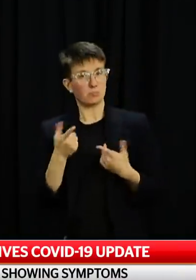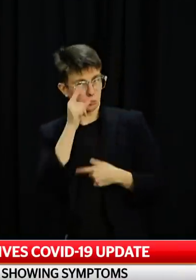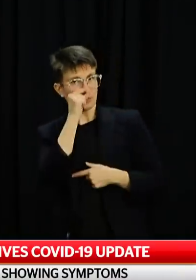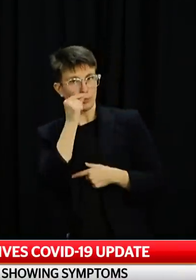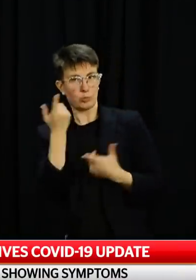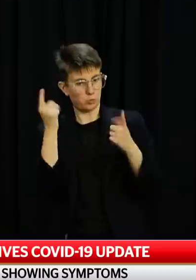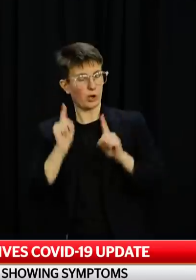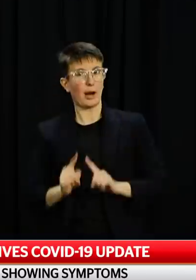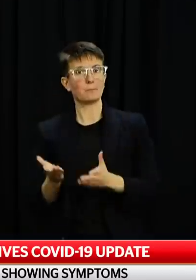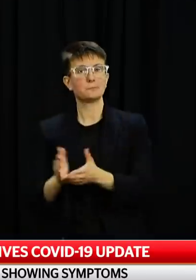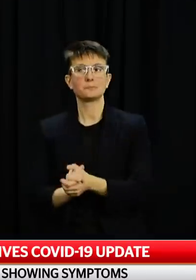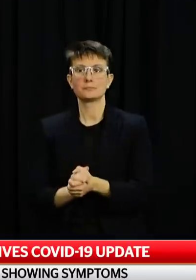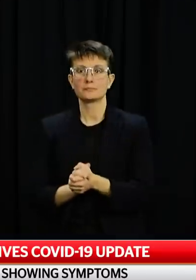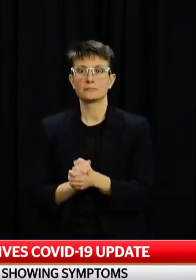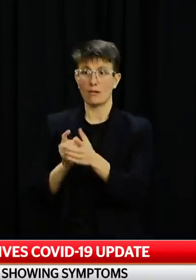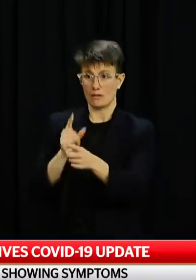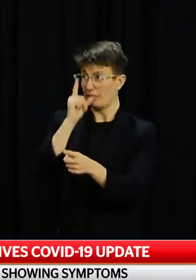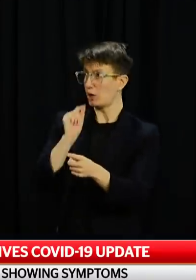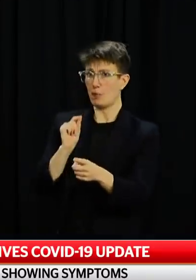details.